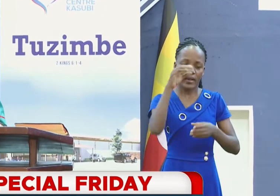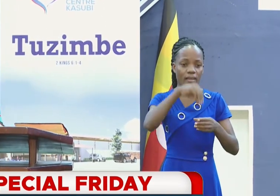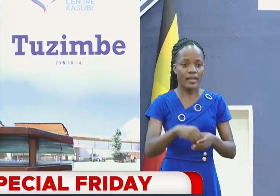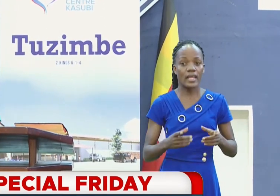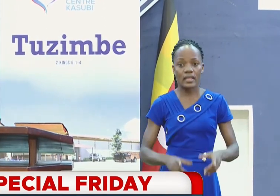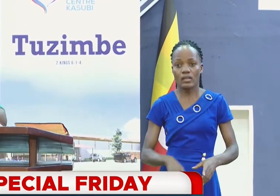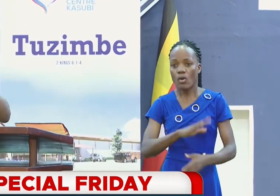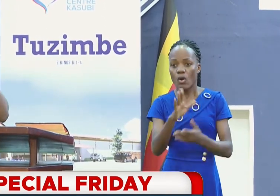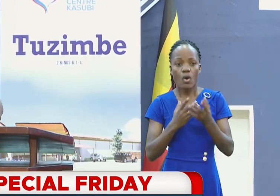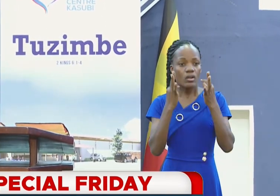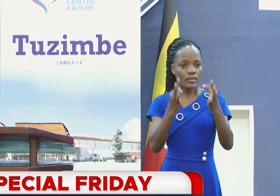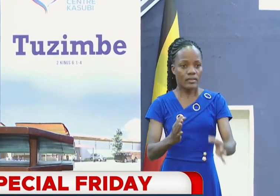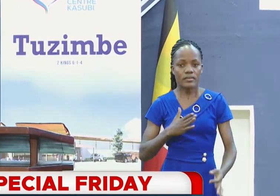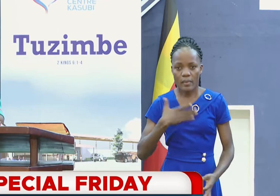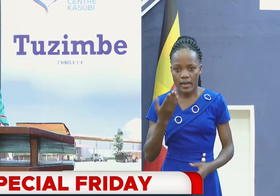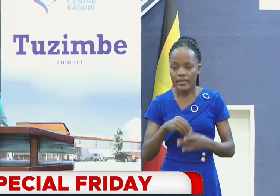be restored. In